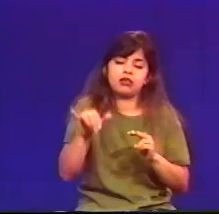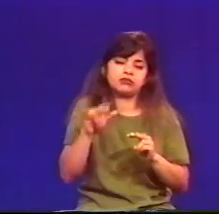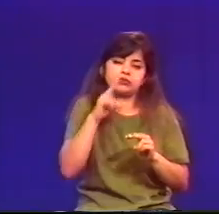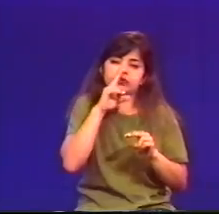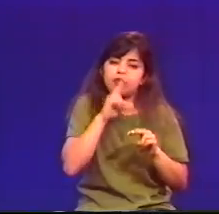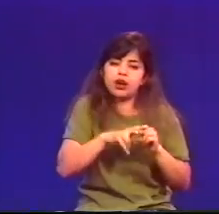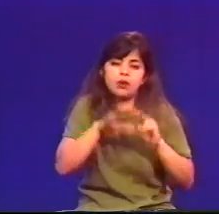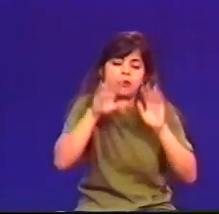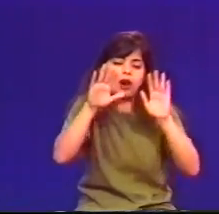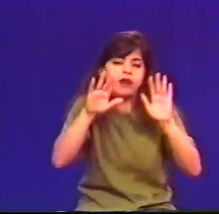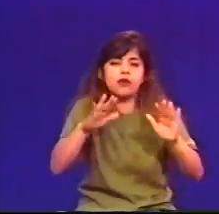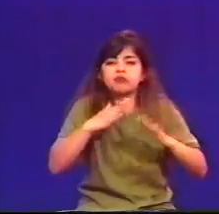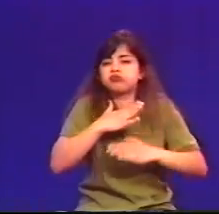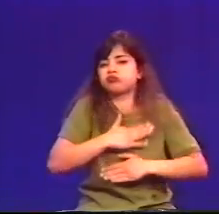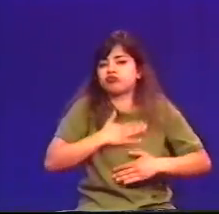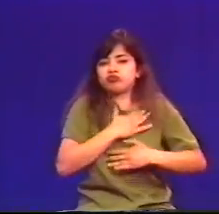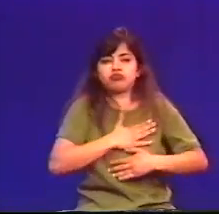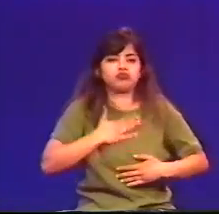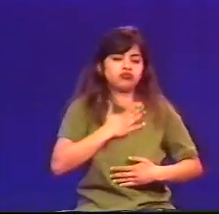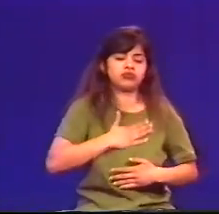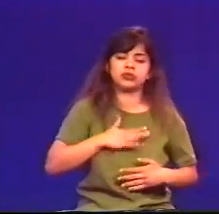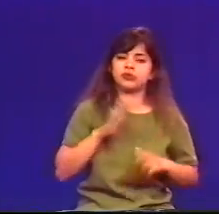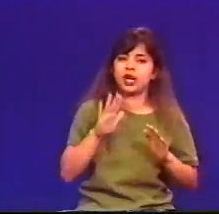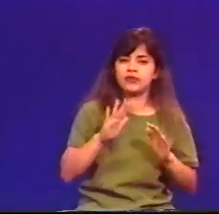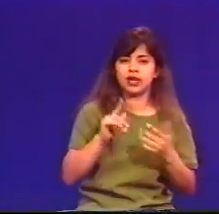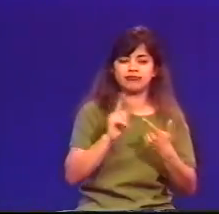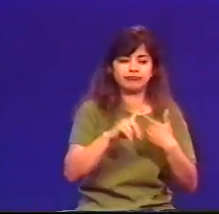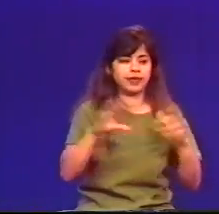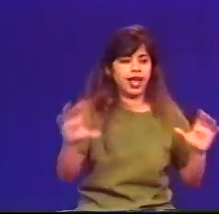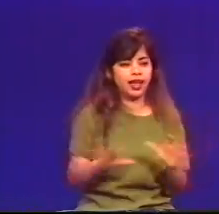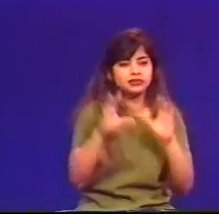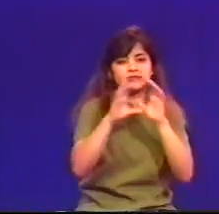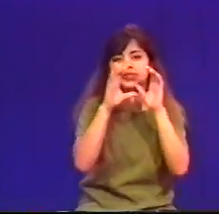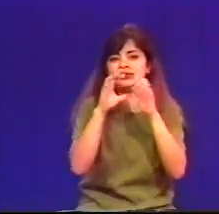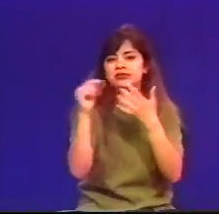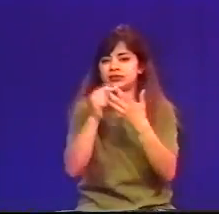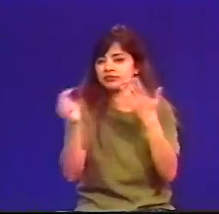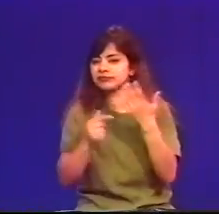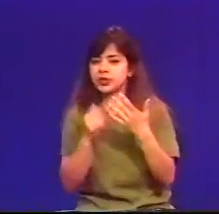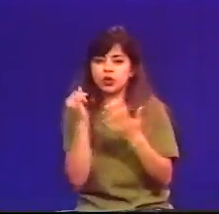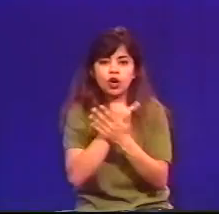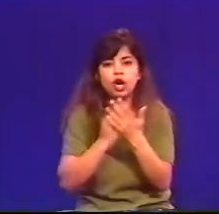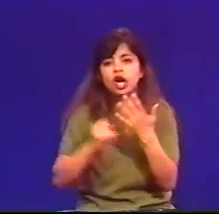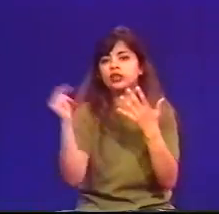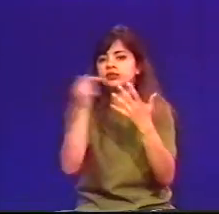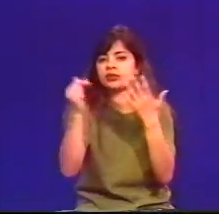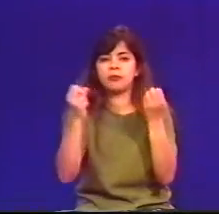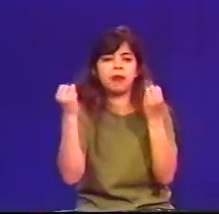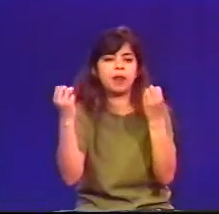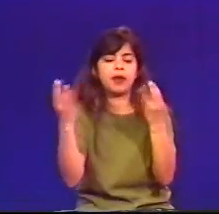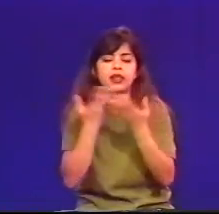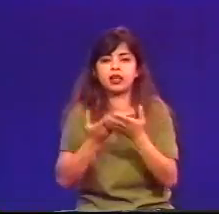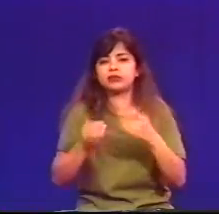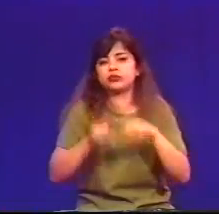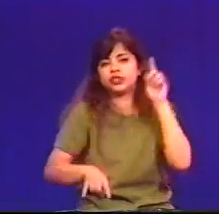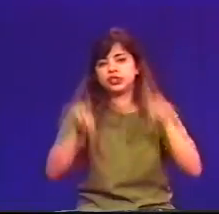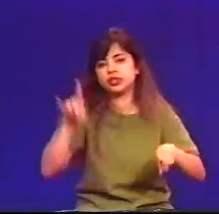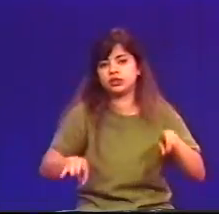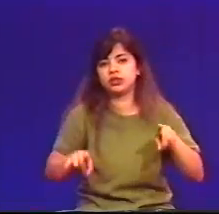of the teachers were hearing, although all of them could sign. And I remember having a wonderful experience at the deaf